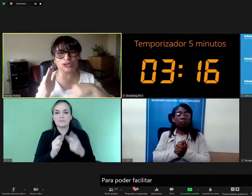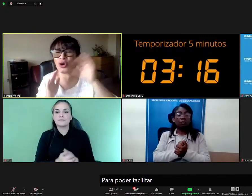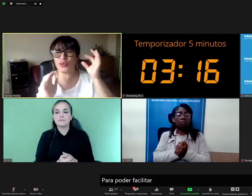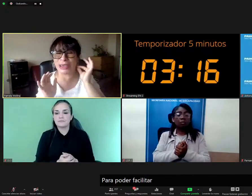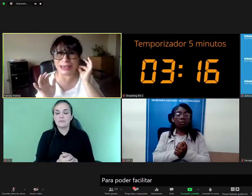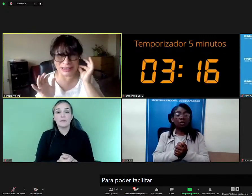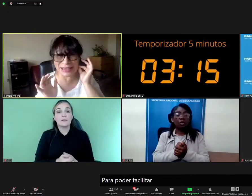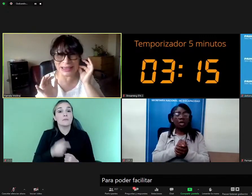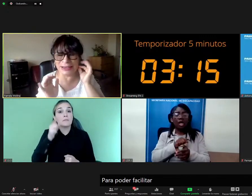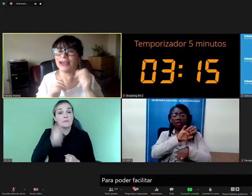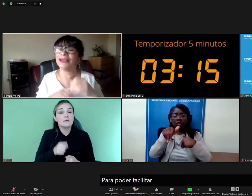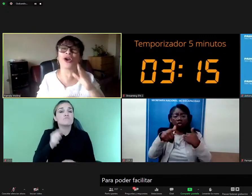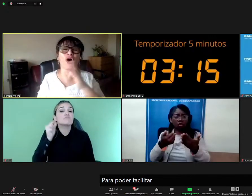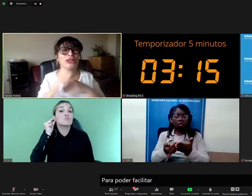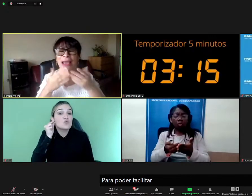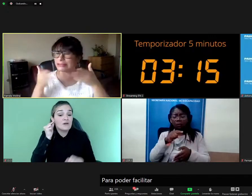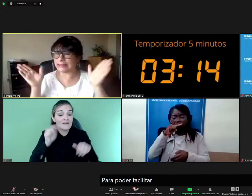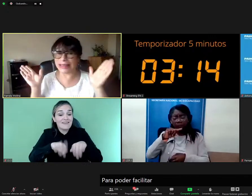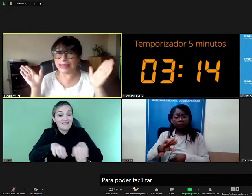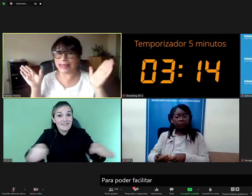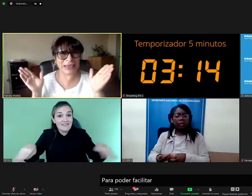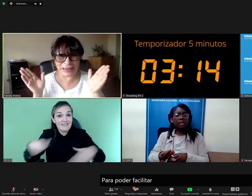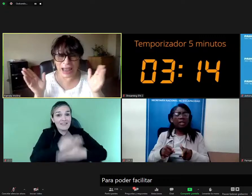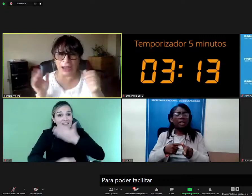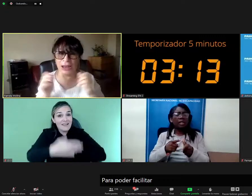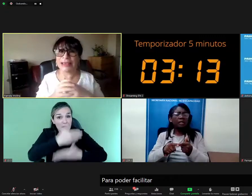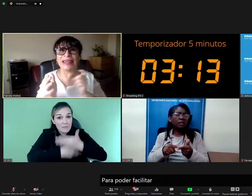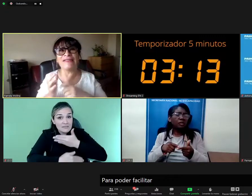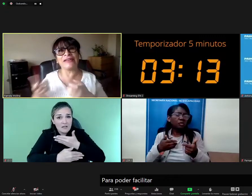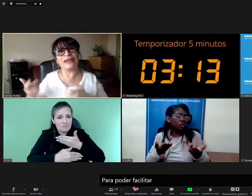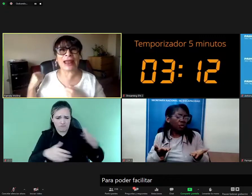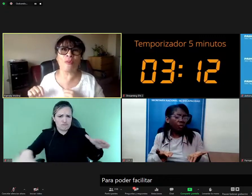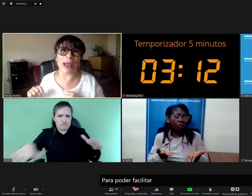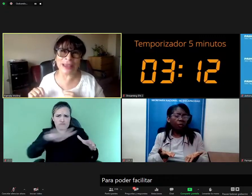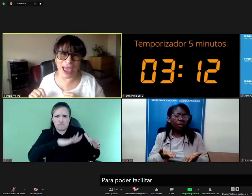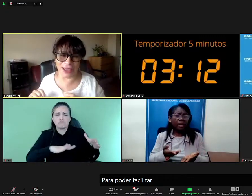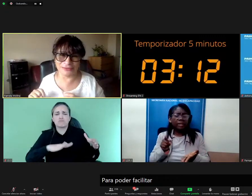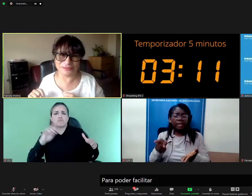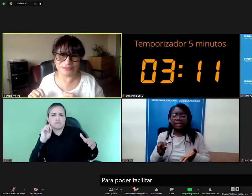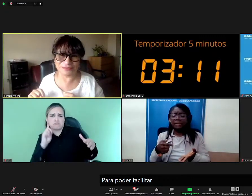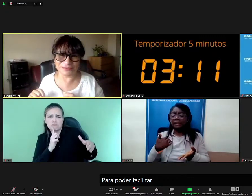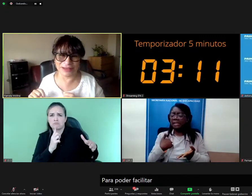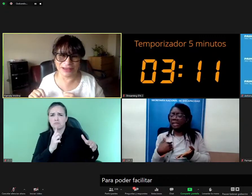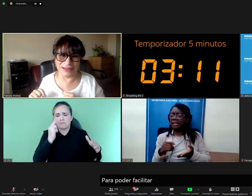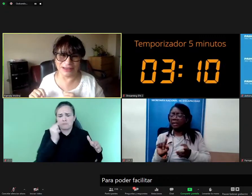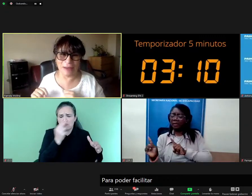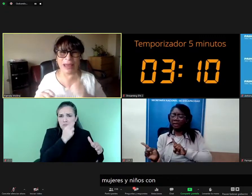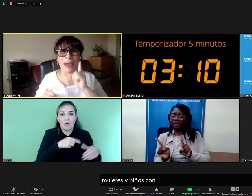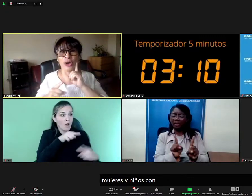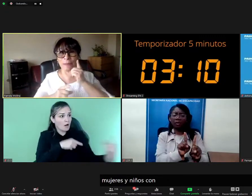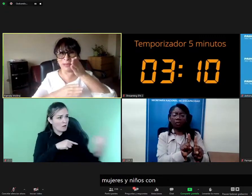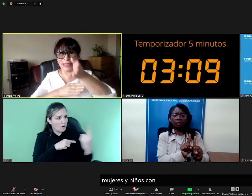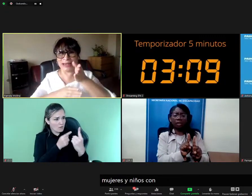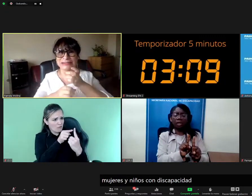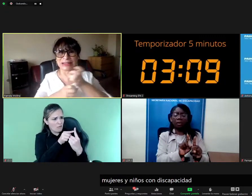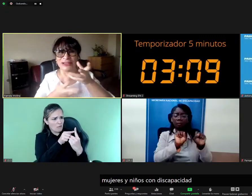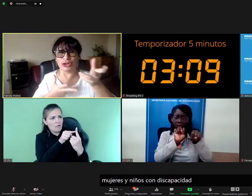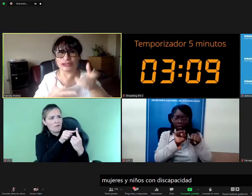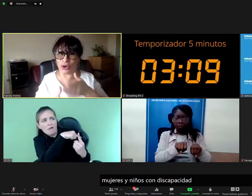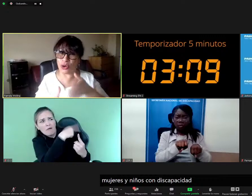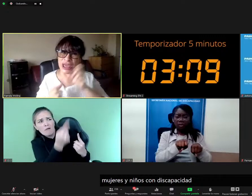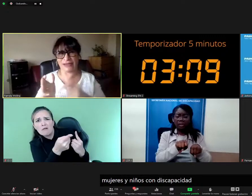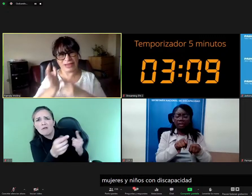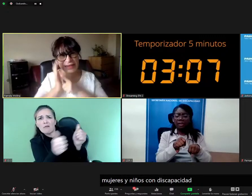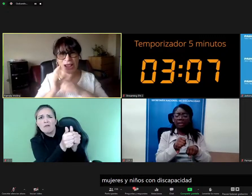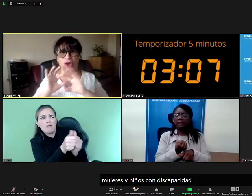second another thing that we need mainly for women and girls the thing they ask for us to go